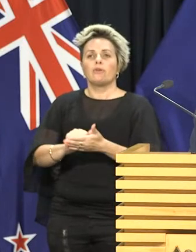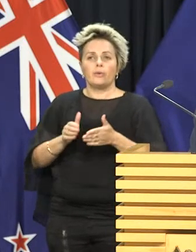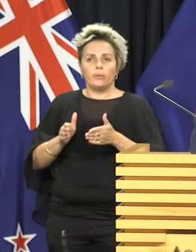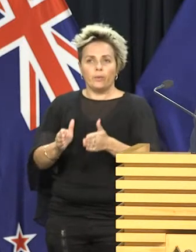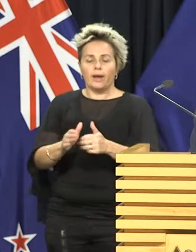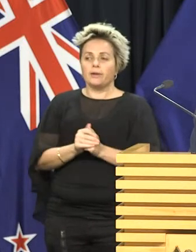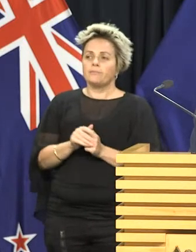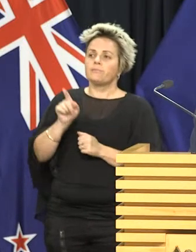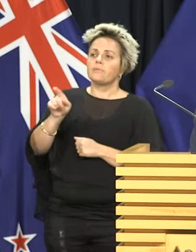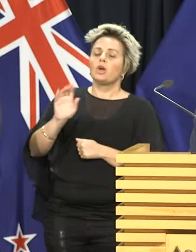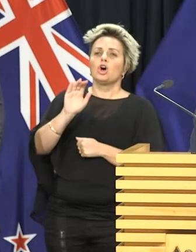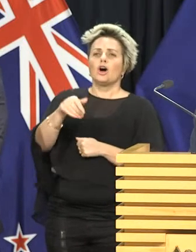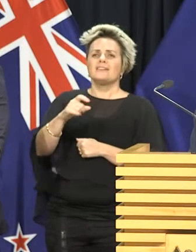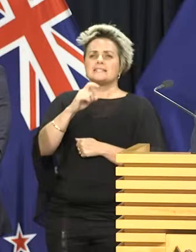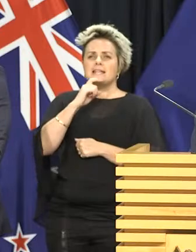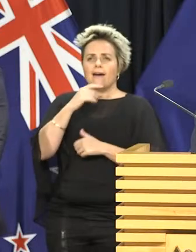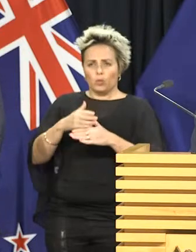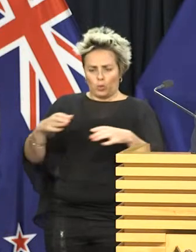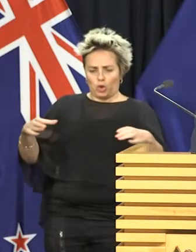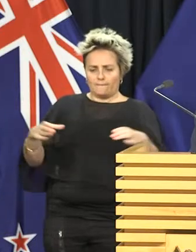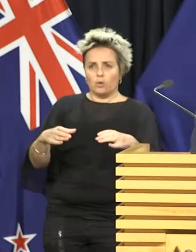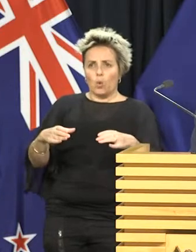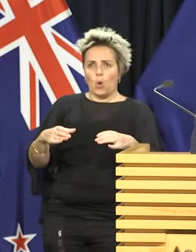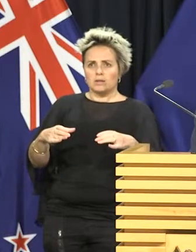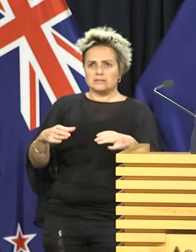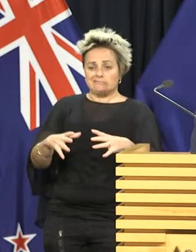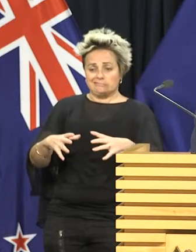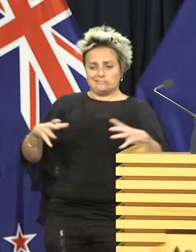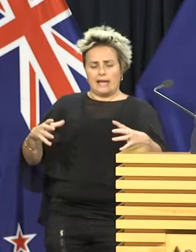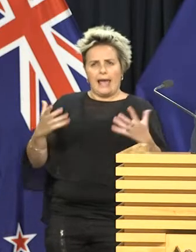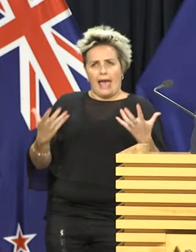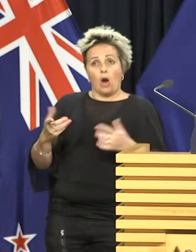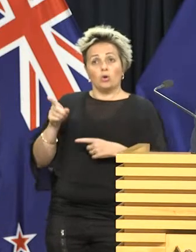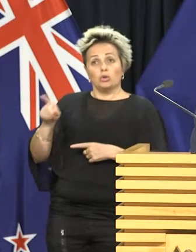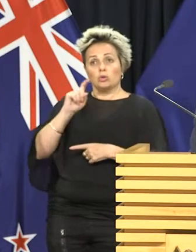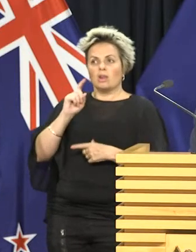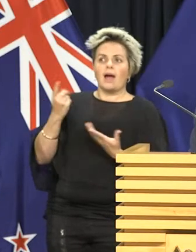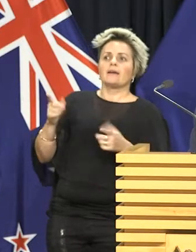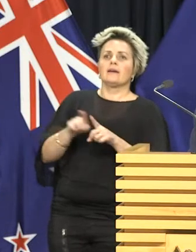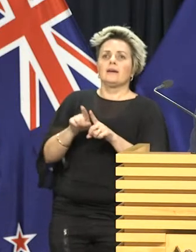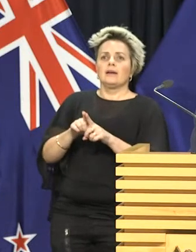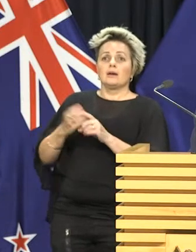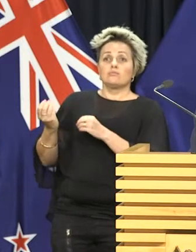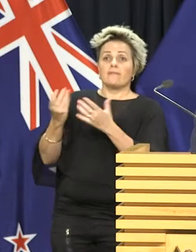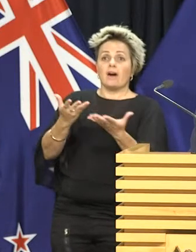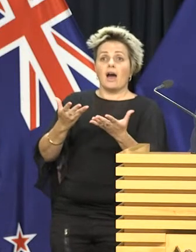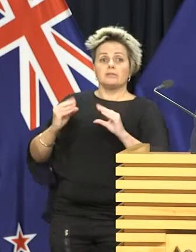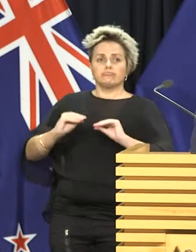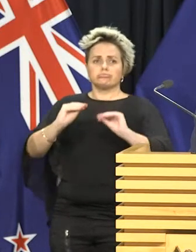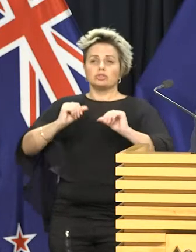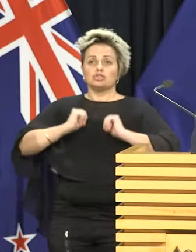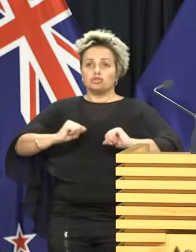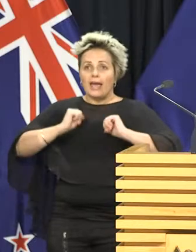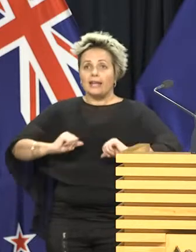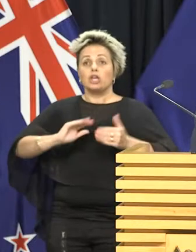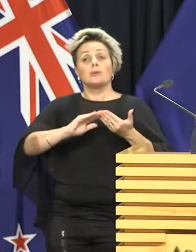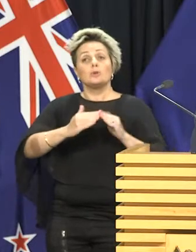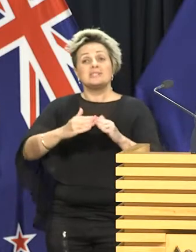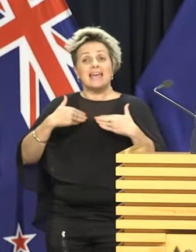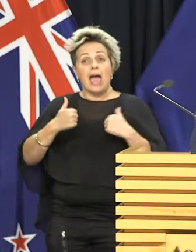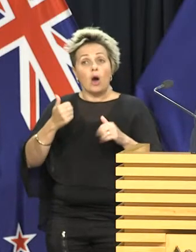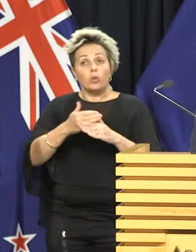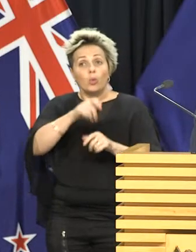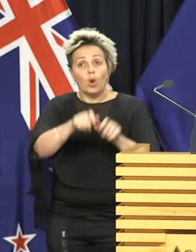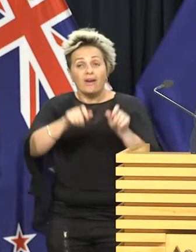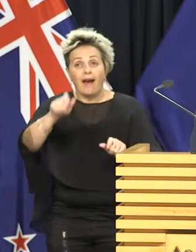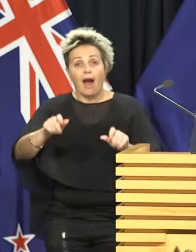those workforce capacity constraints, then will you be training, or will providers be able to train community health workers, which make up the bulk